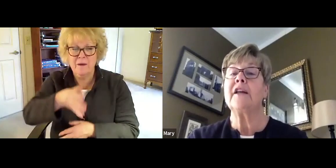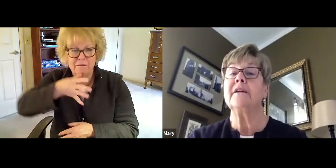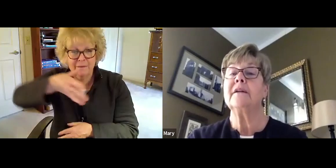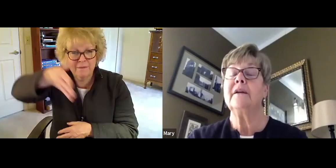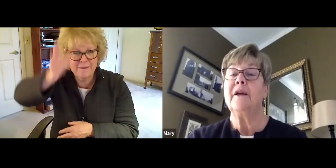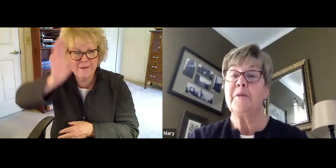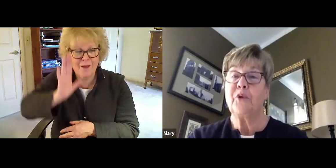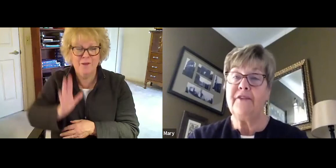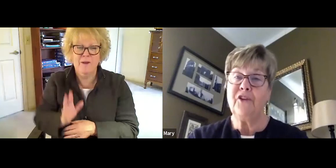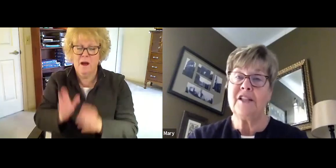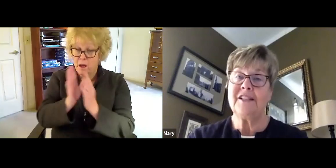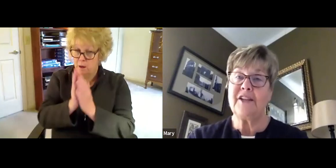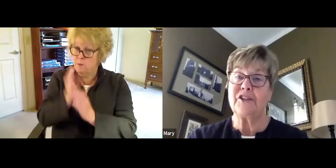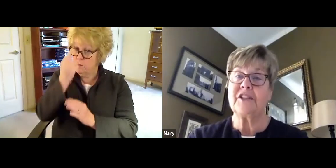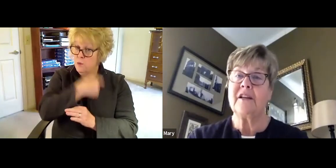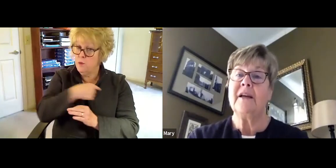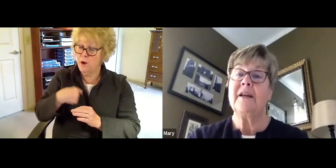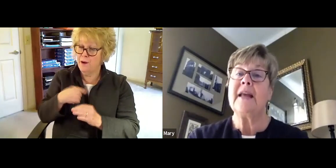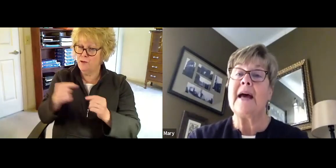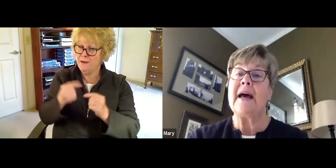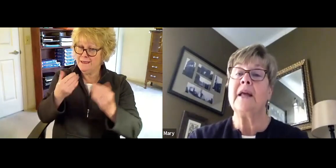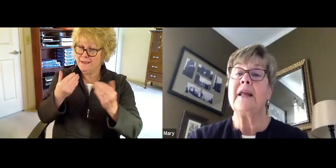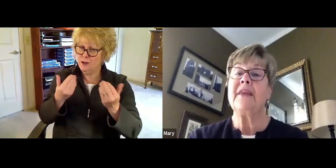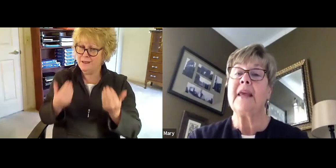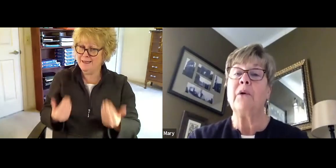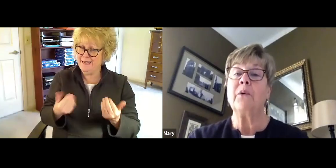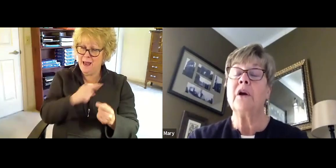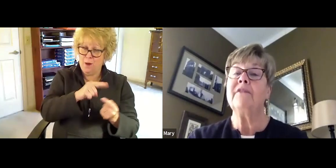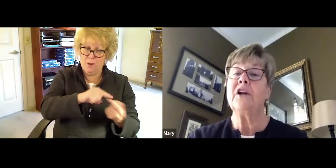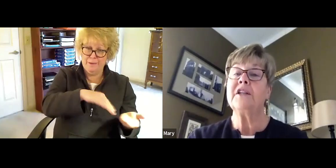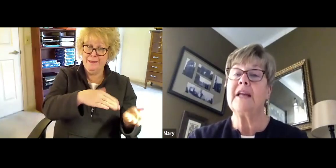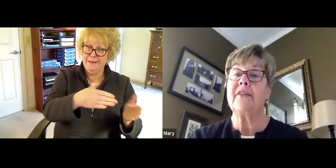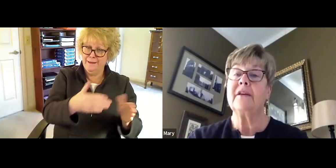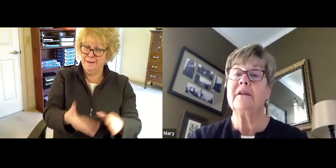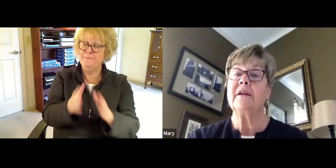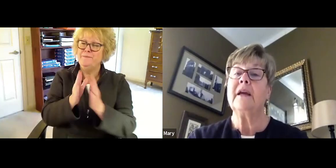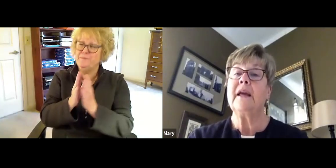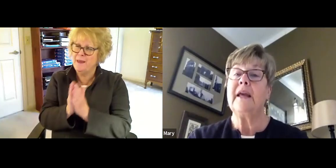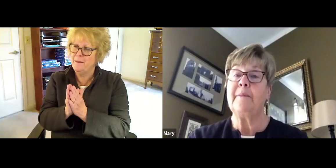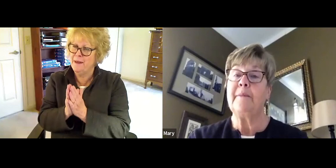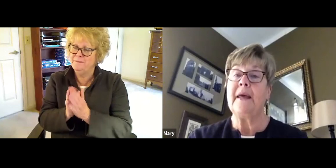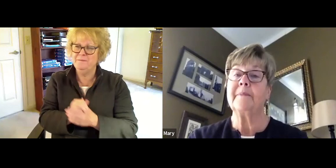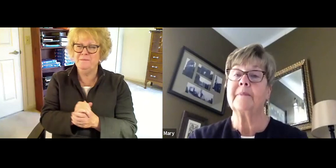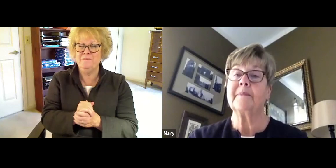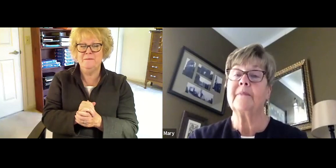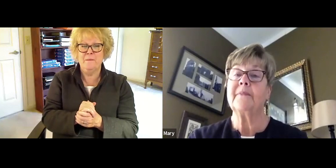God, pray for us sinners, now and at the hour of our death.